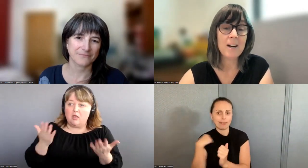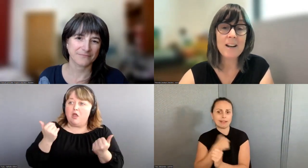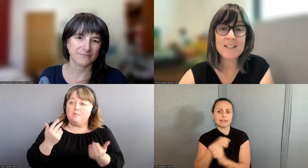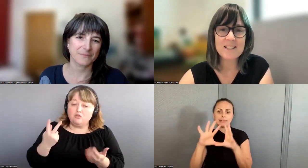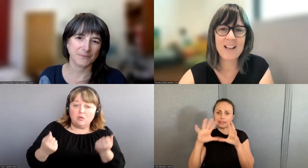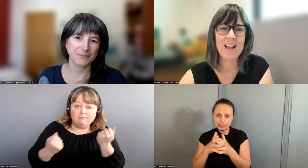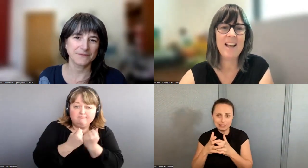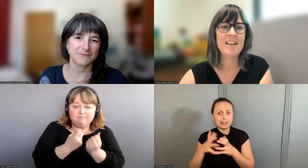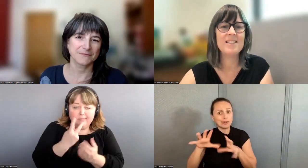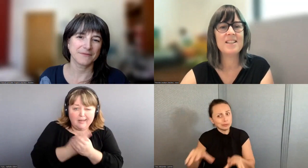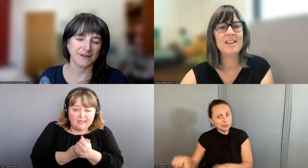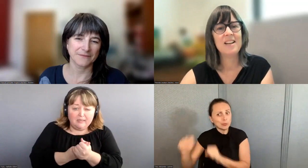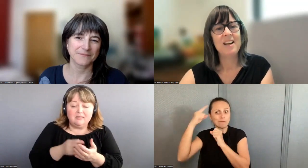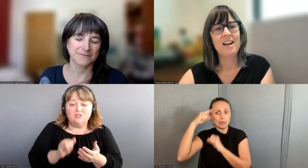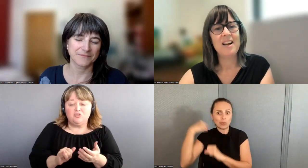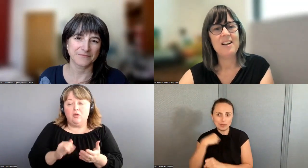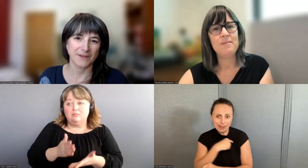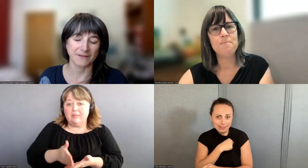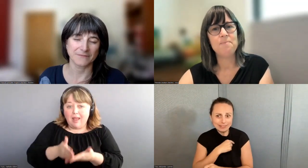for us. And